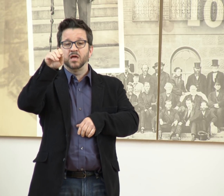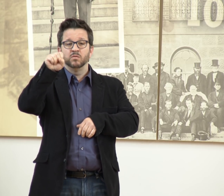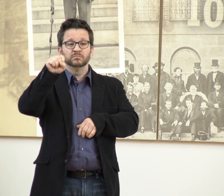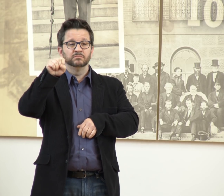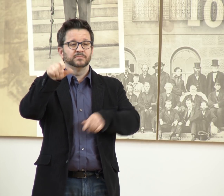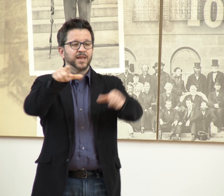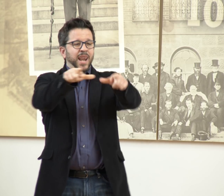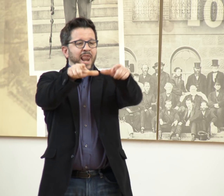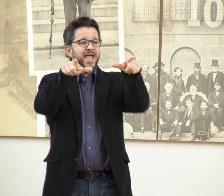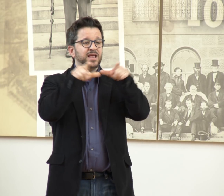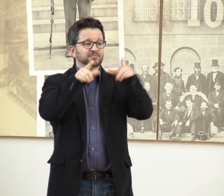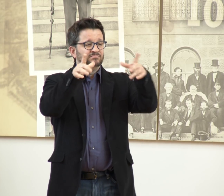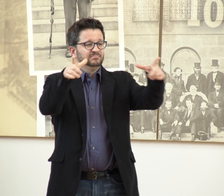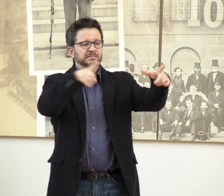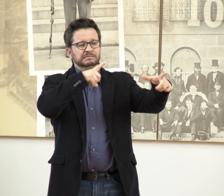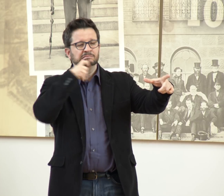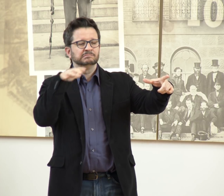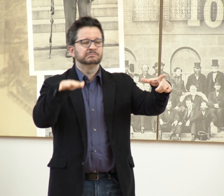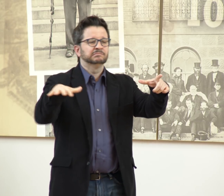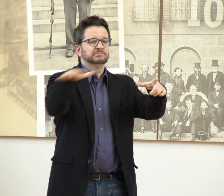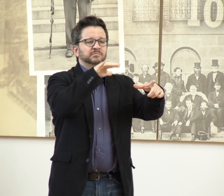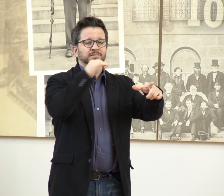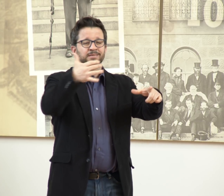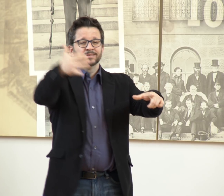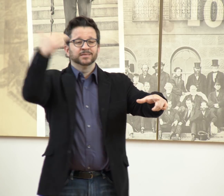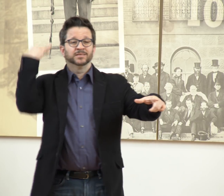Much like the Greek Isle of Delos,